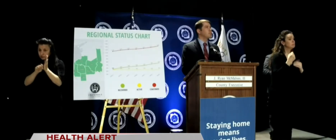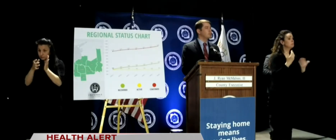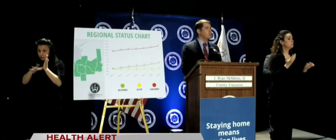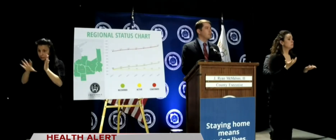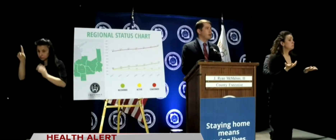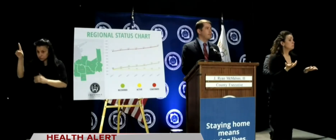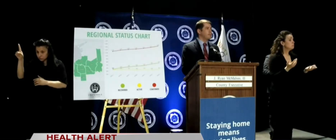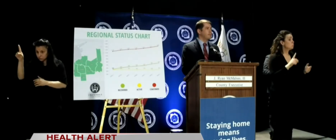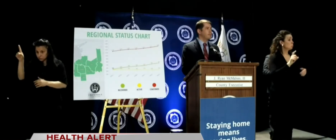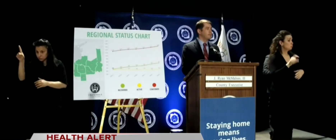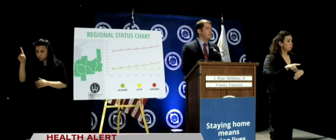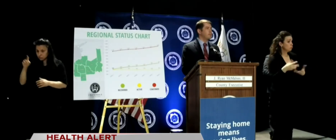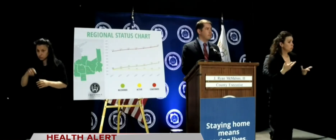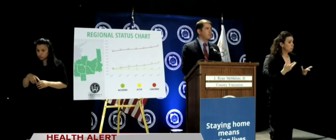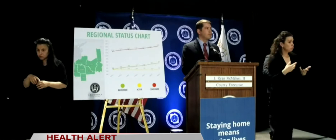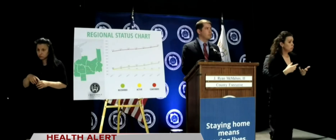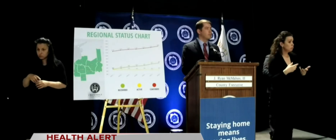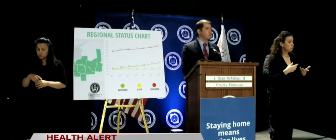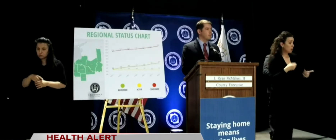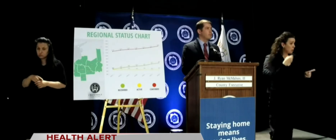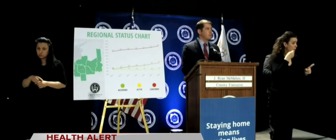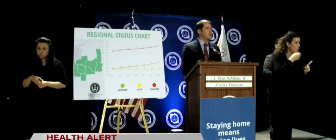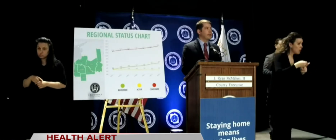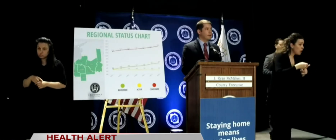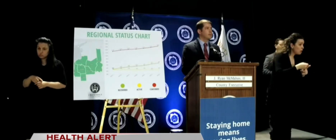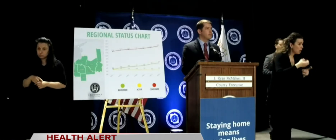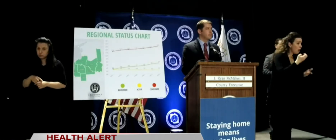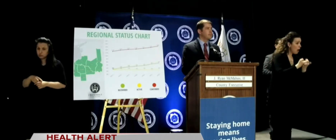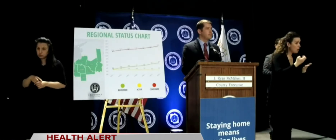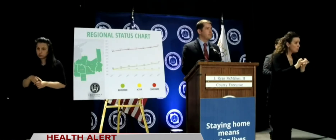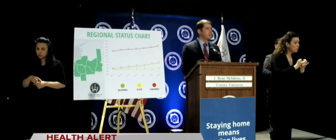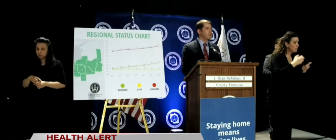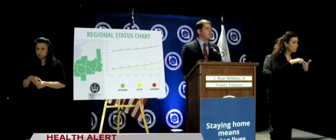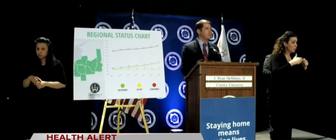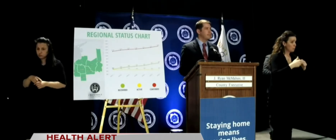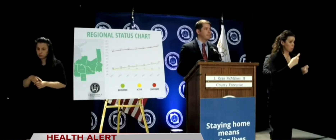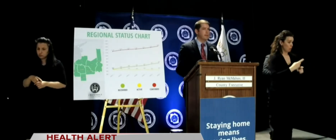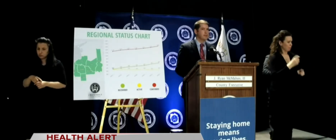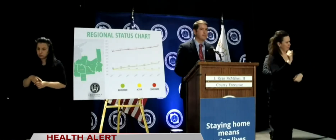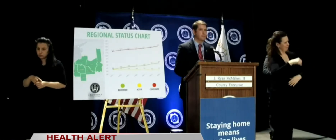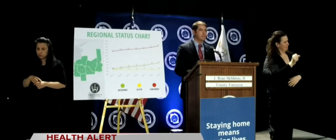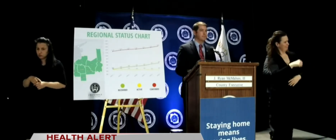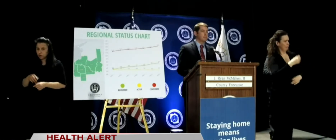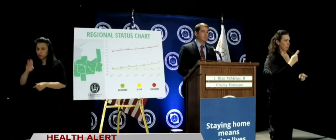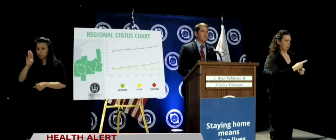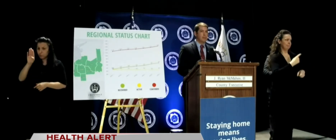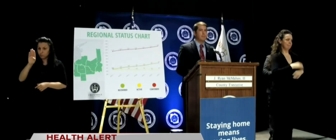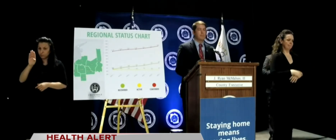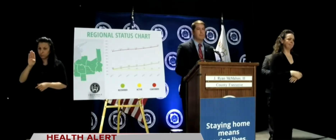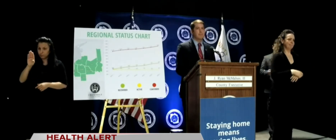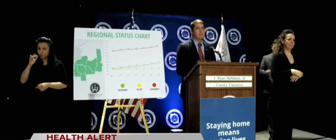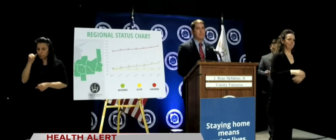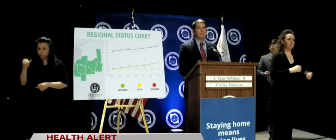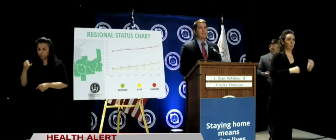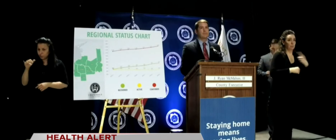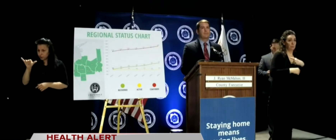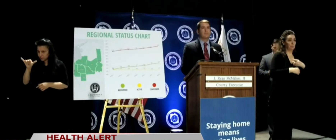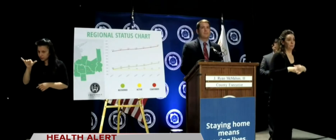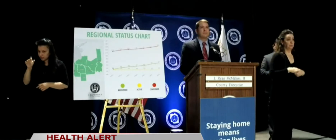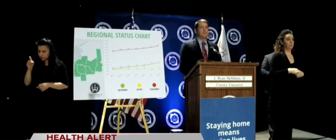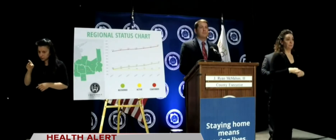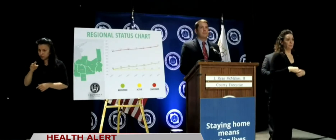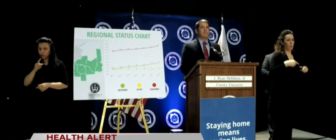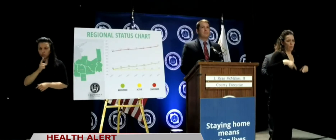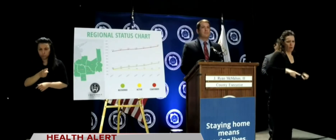vulnerable to the economic problem we're having right now. Correct. Thanks. Mayor, while you're at the podium, I know the governor